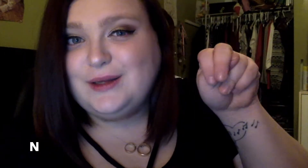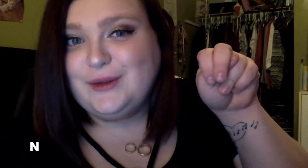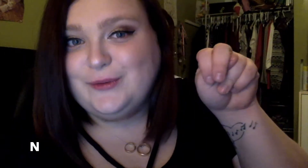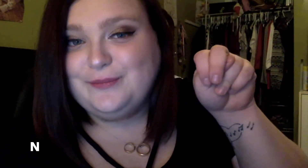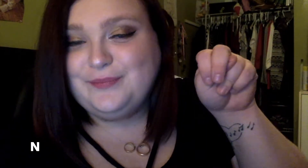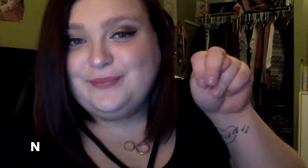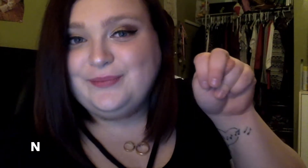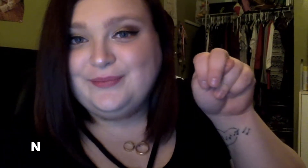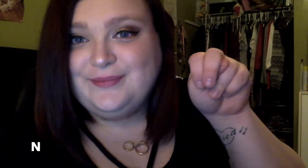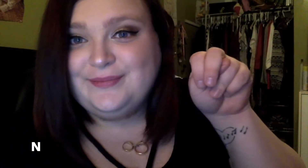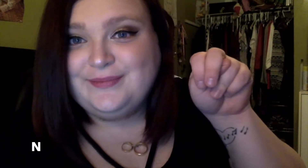two.